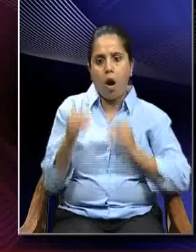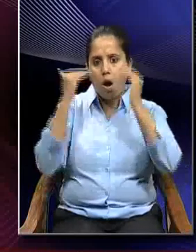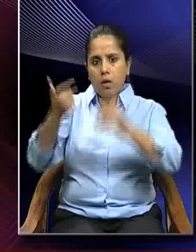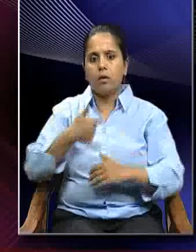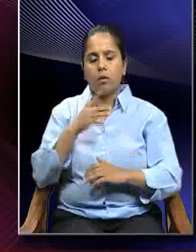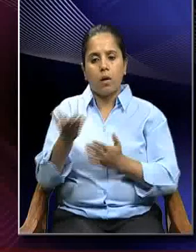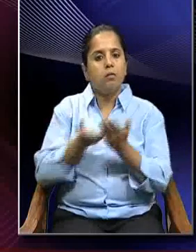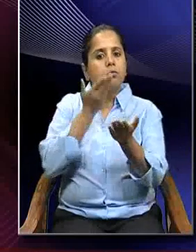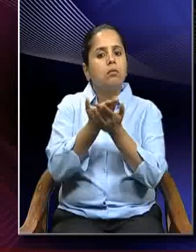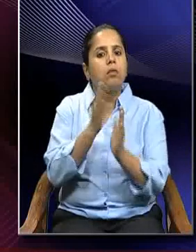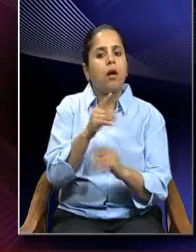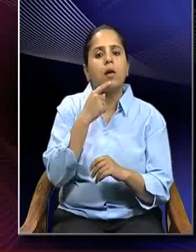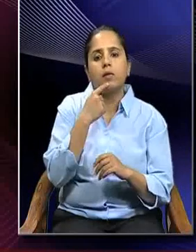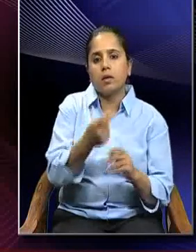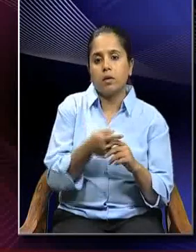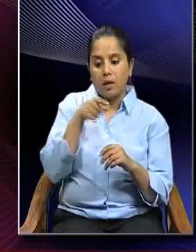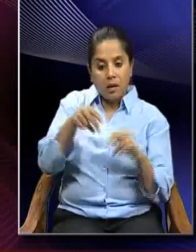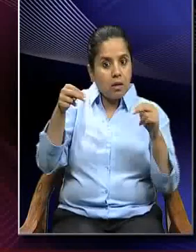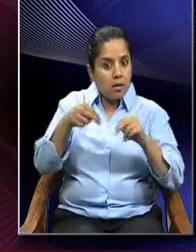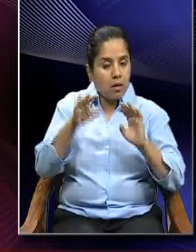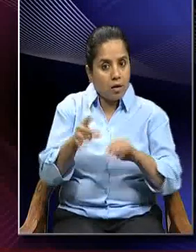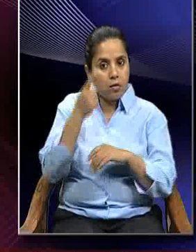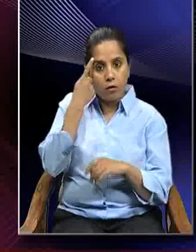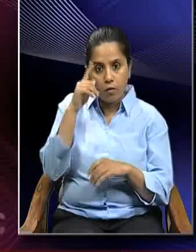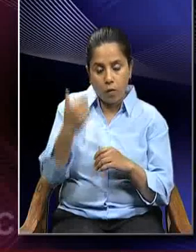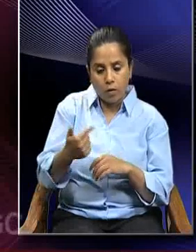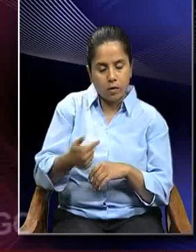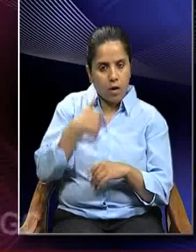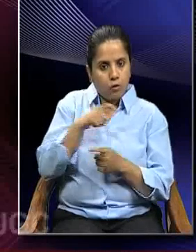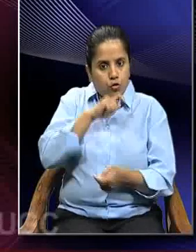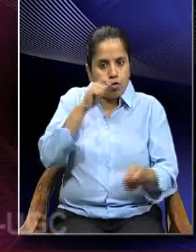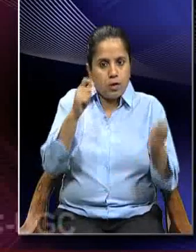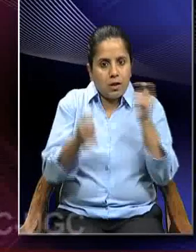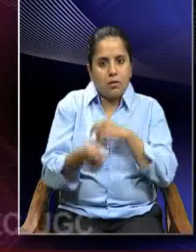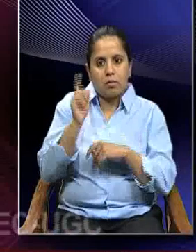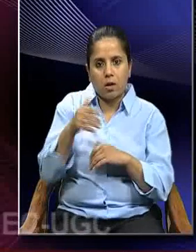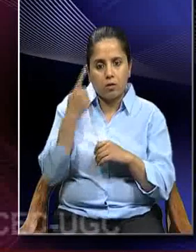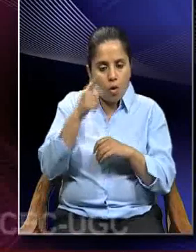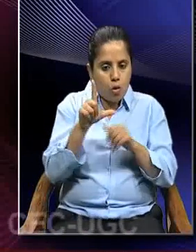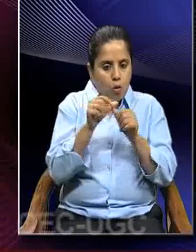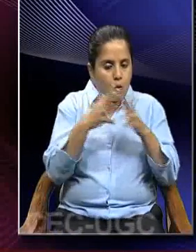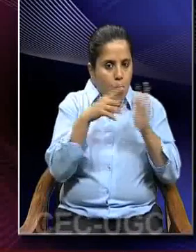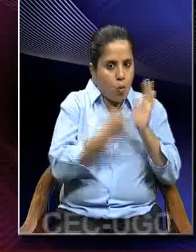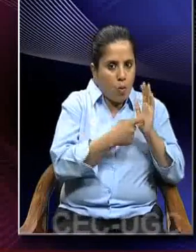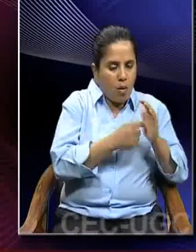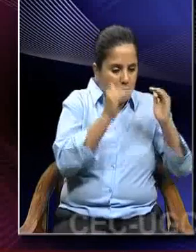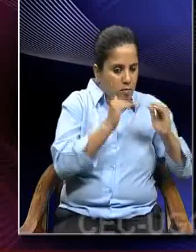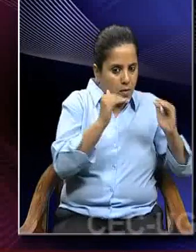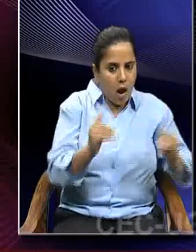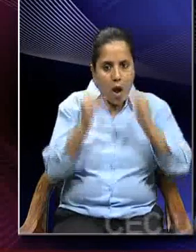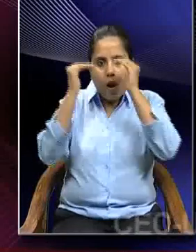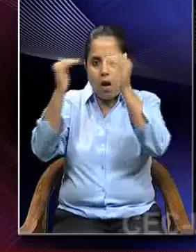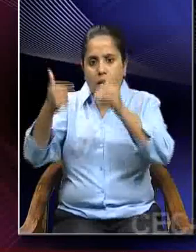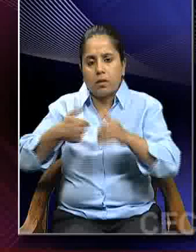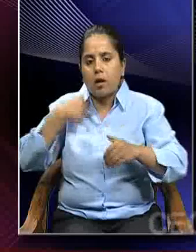us a suggestion that there is a need for self-transformation from lower self to higher self.